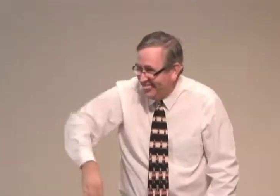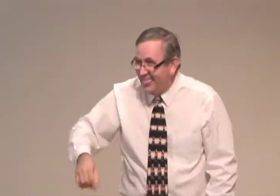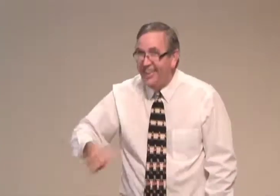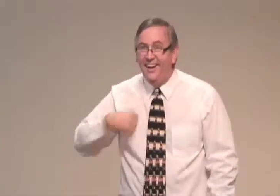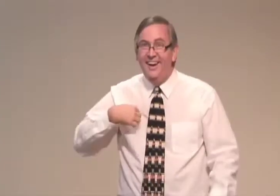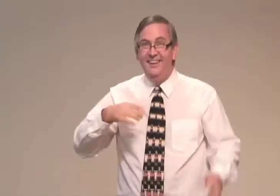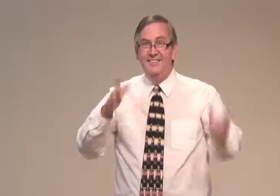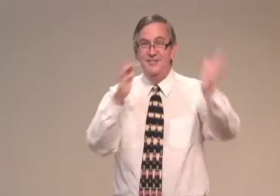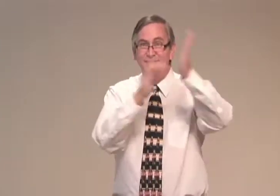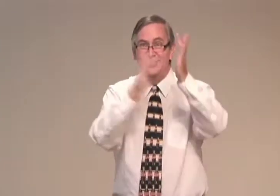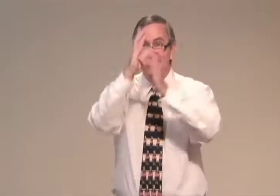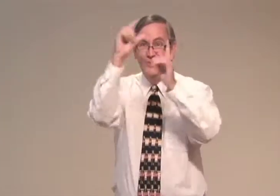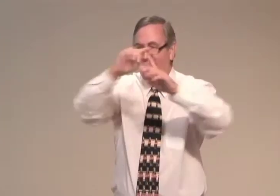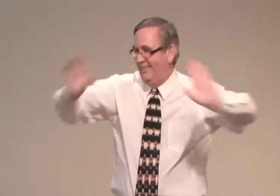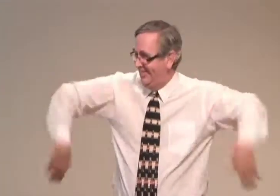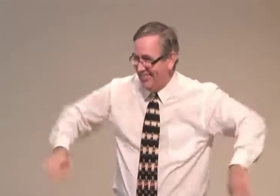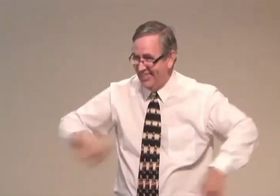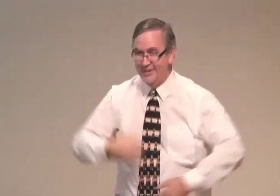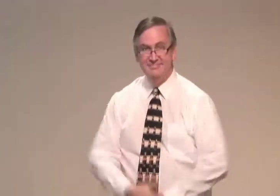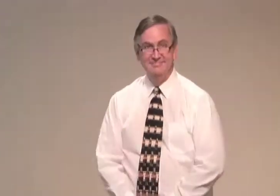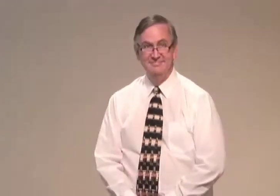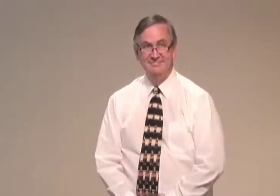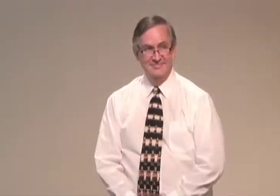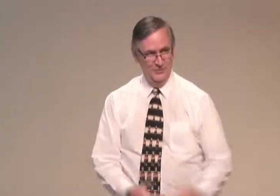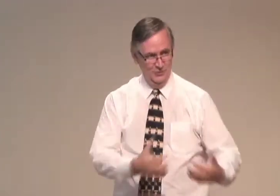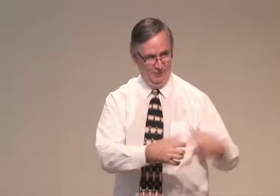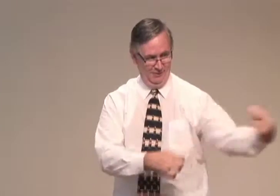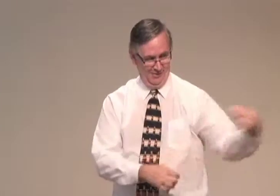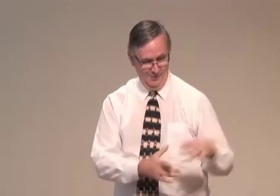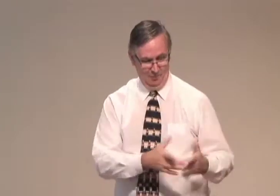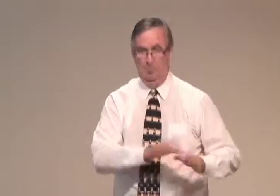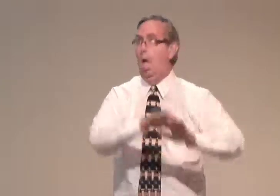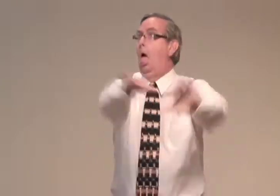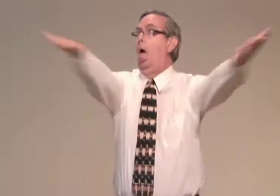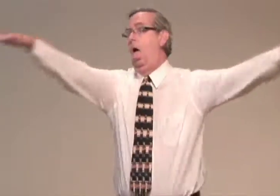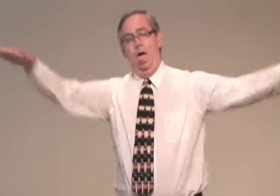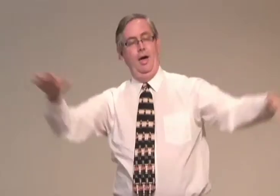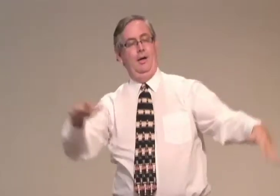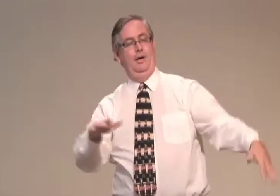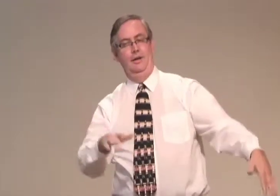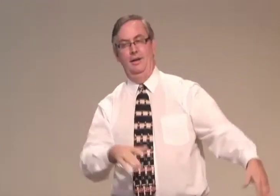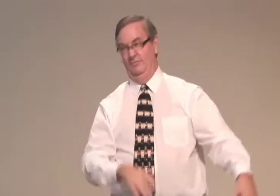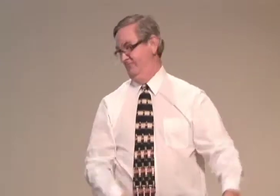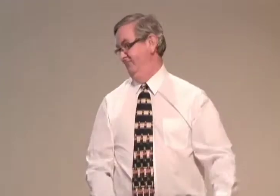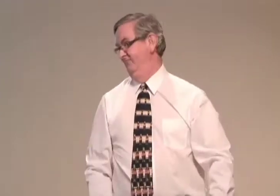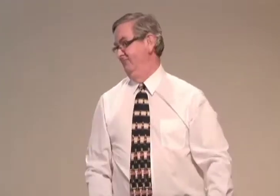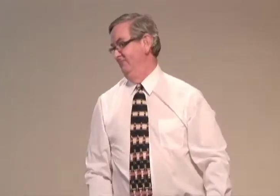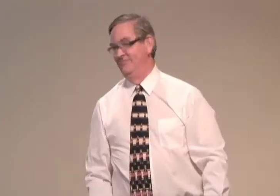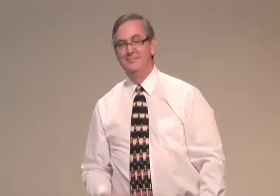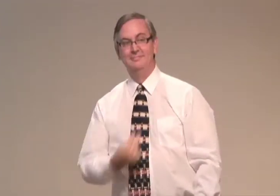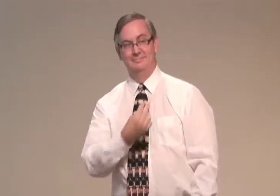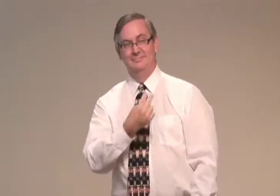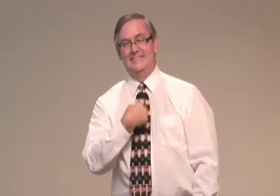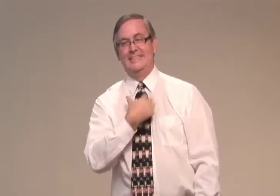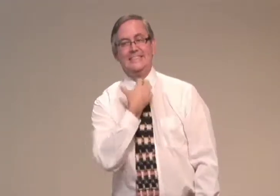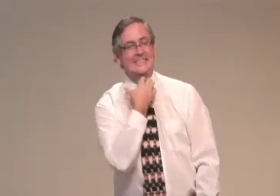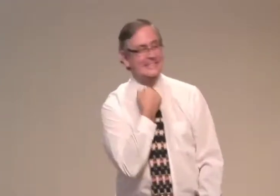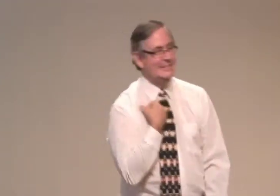I had a witness to anybody. I hadn't even said the name Jesus. He saw my Bible and that's how he handled it.